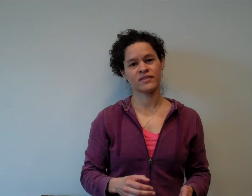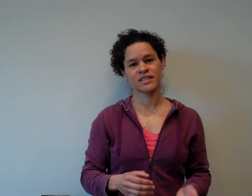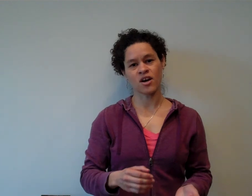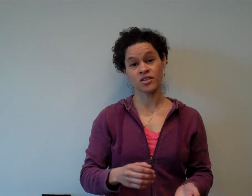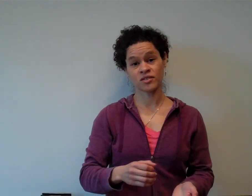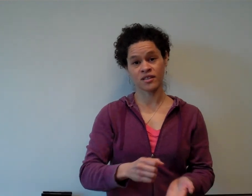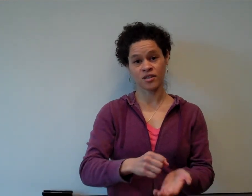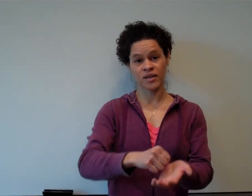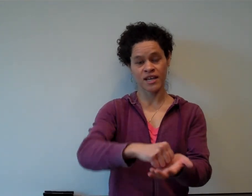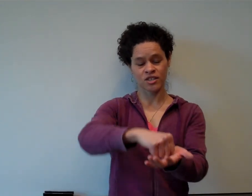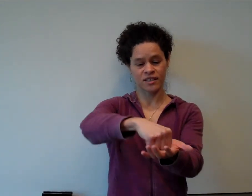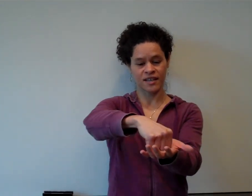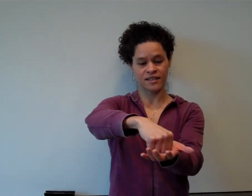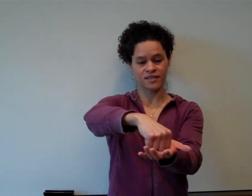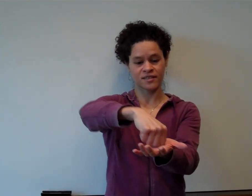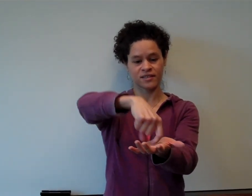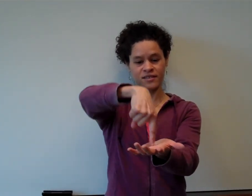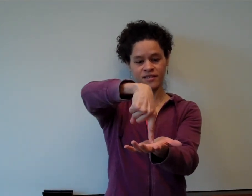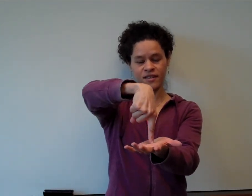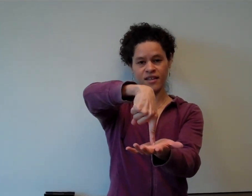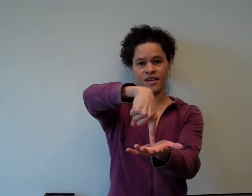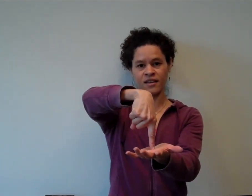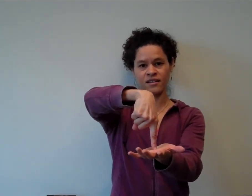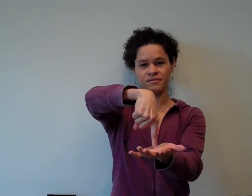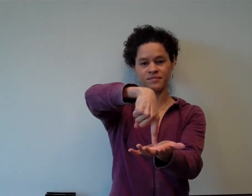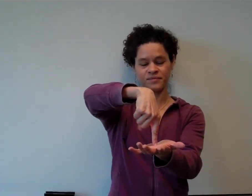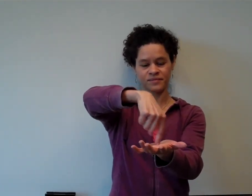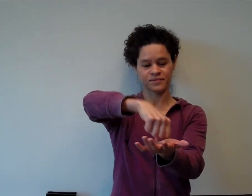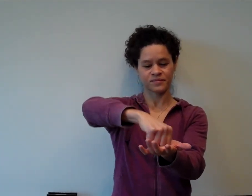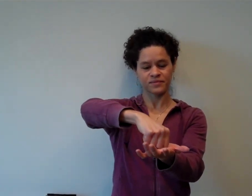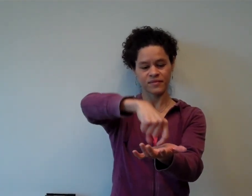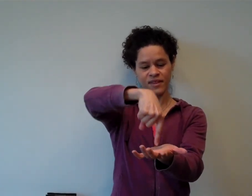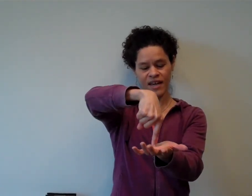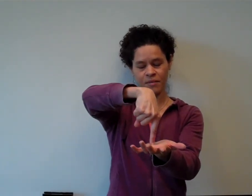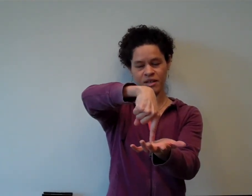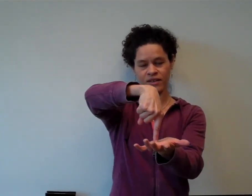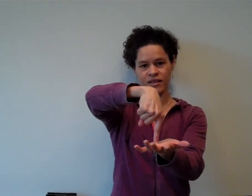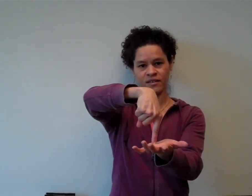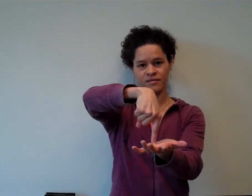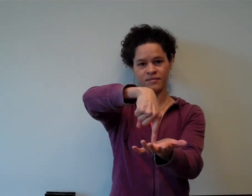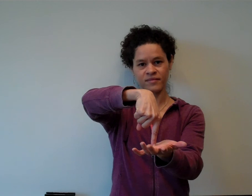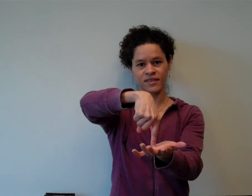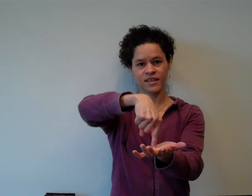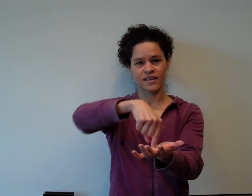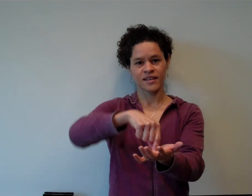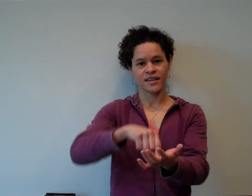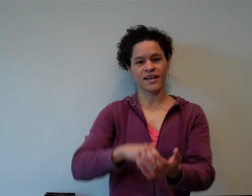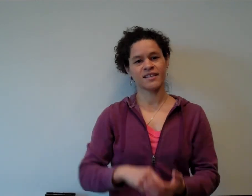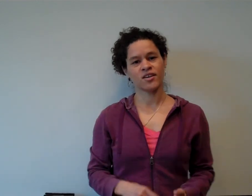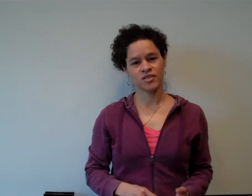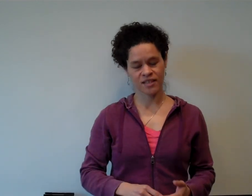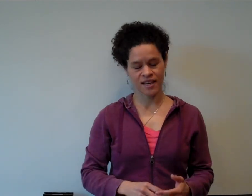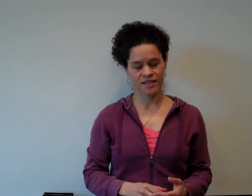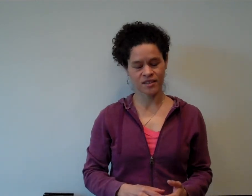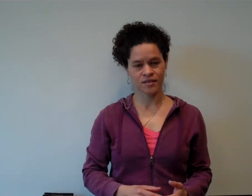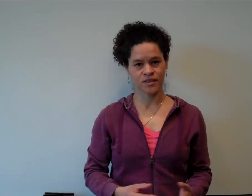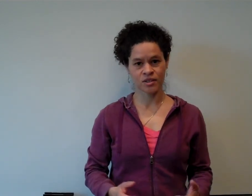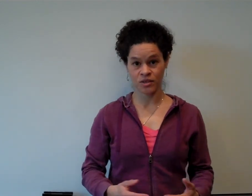is also the location case. In. Ablative in. And it's also the case of